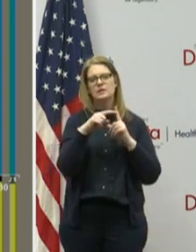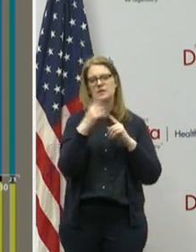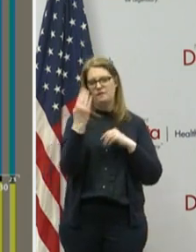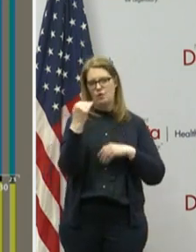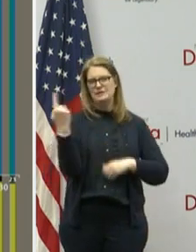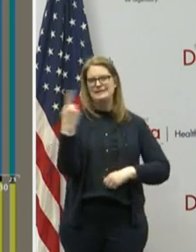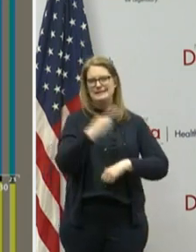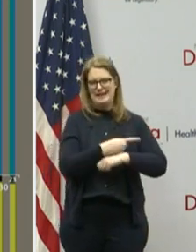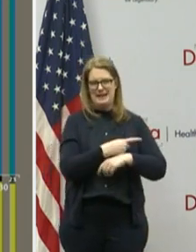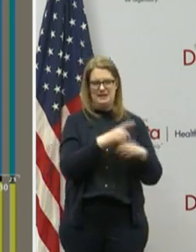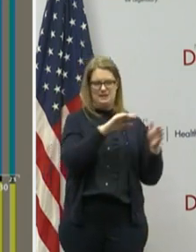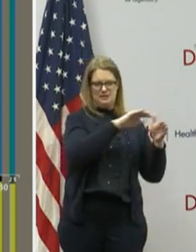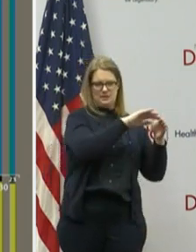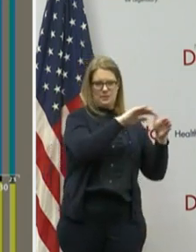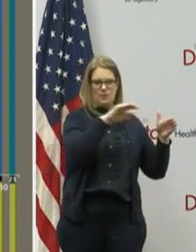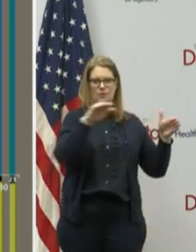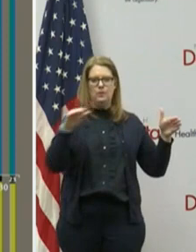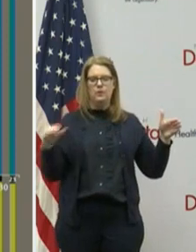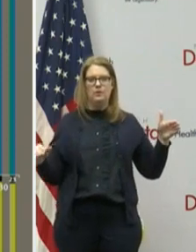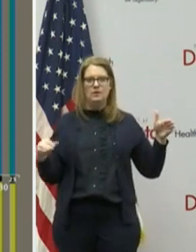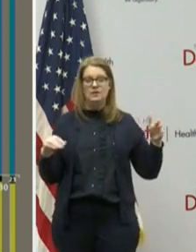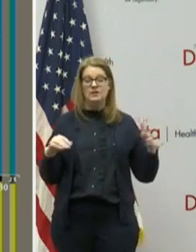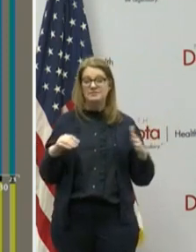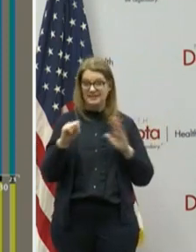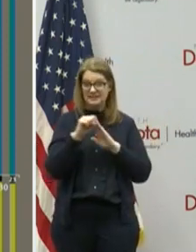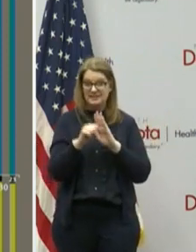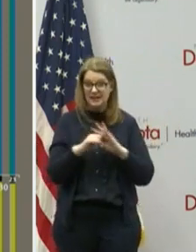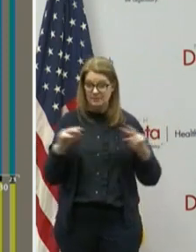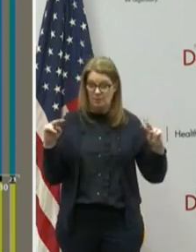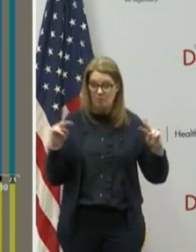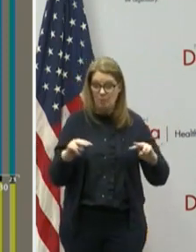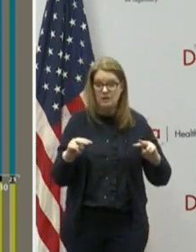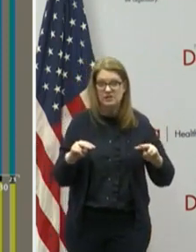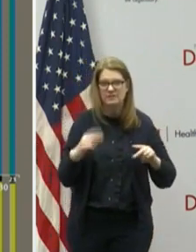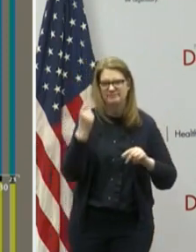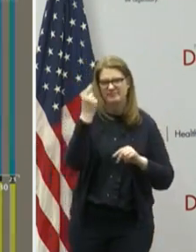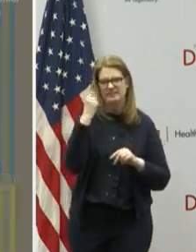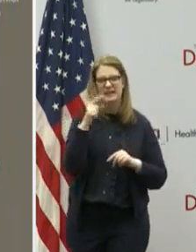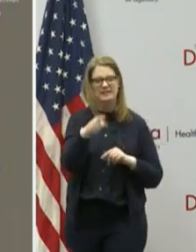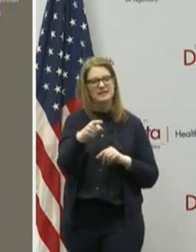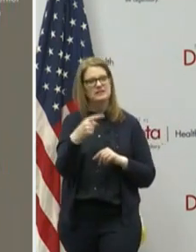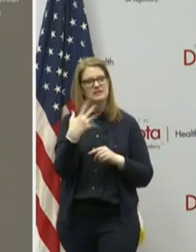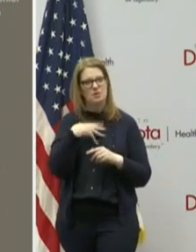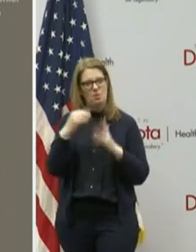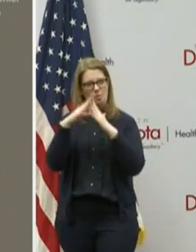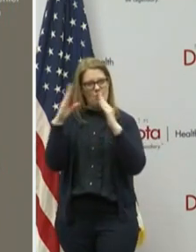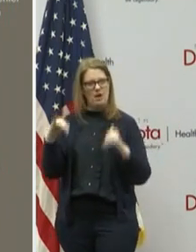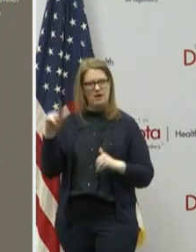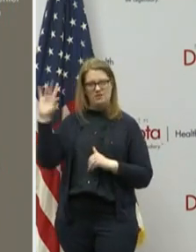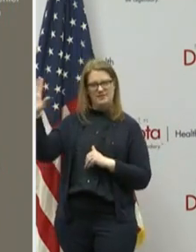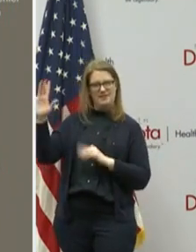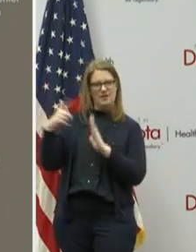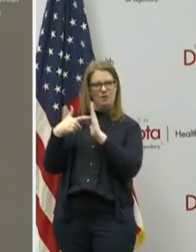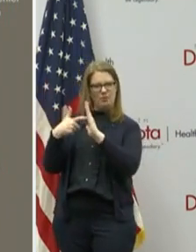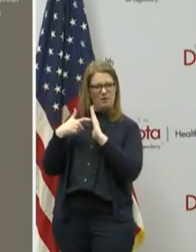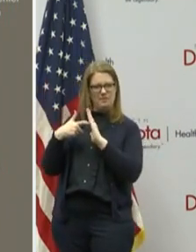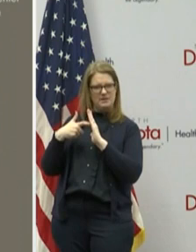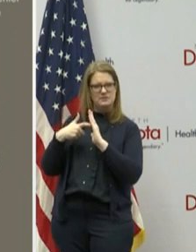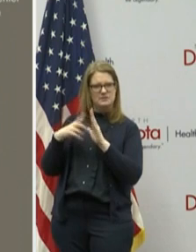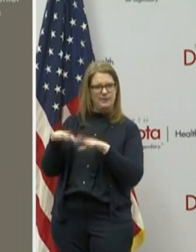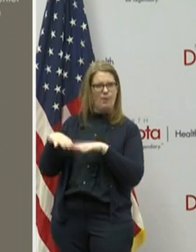14 days, this is one we know the whole state's been watching. This is part of one of the White House's gating factors related